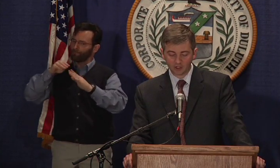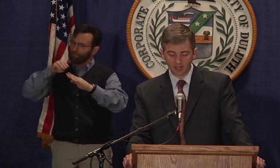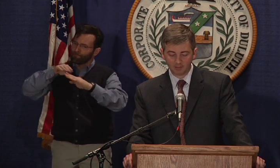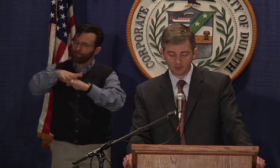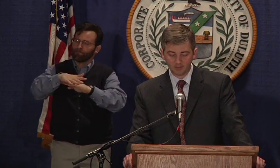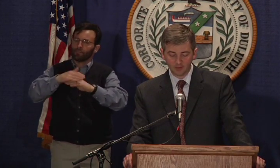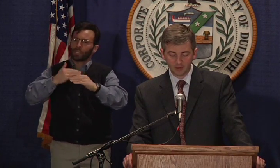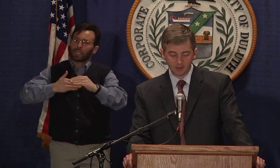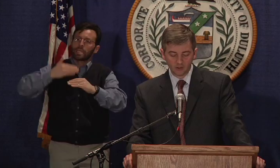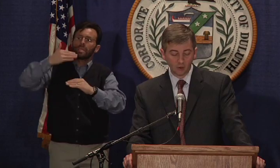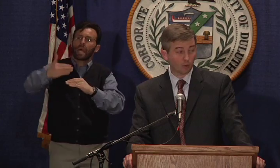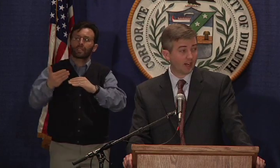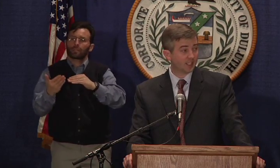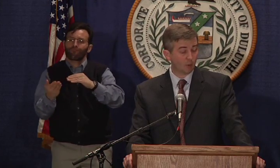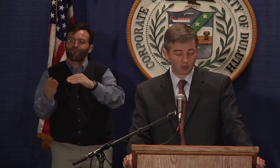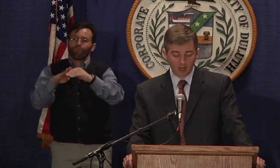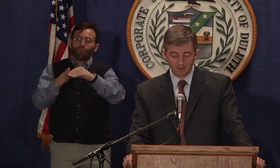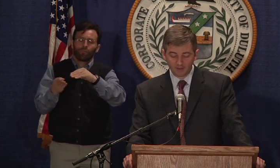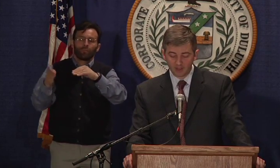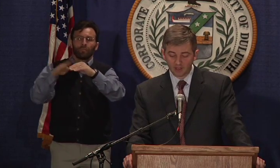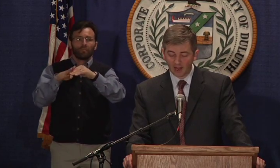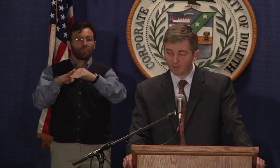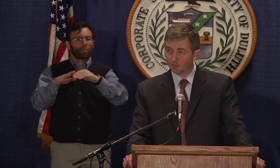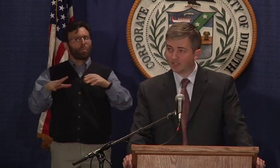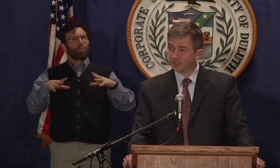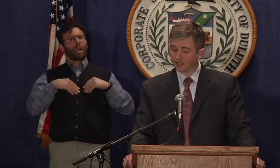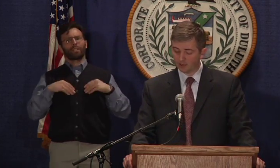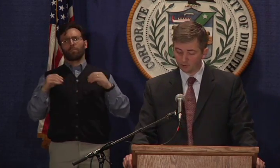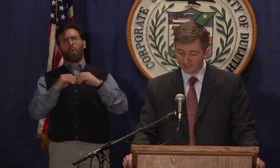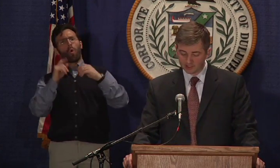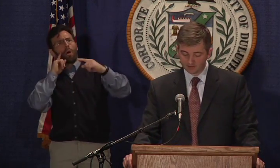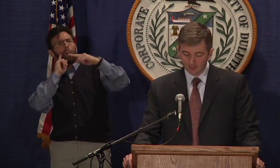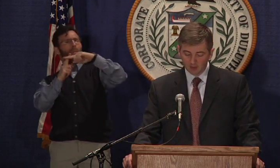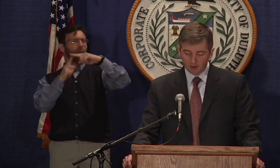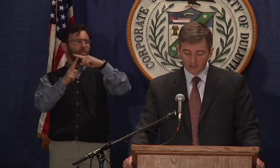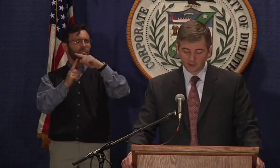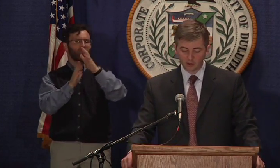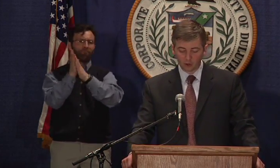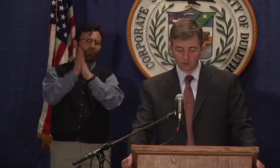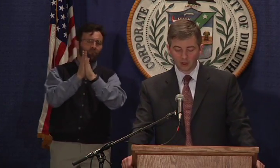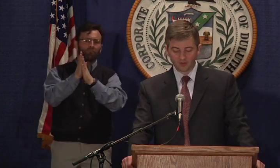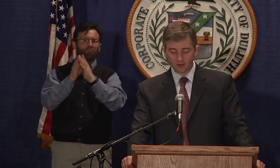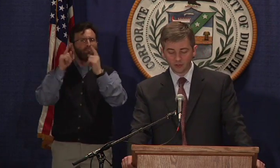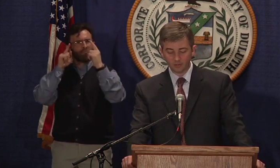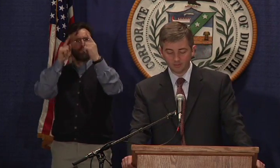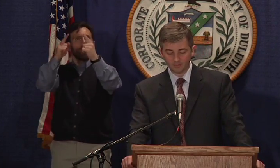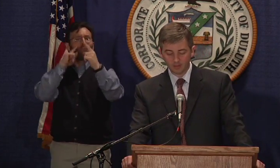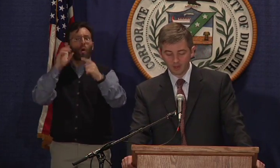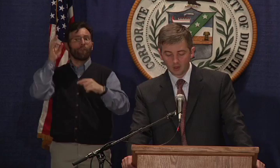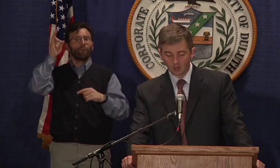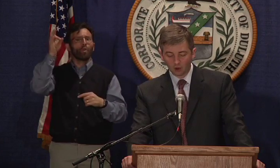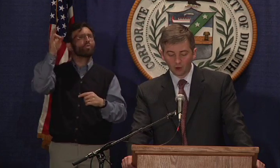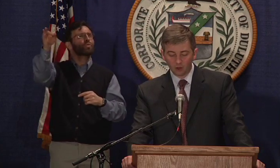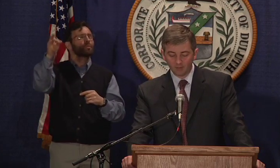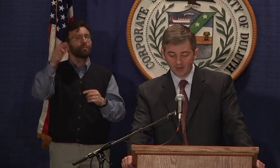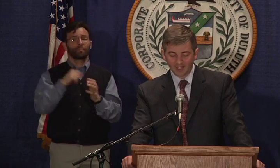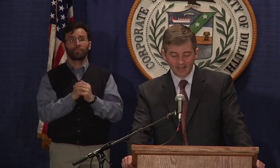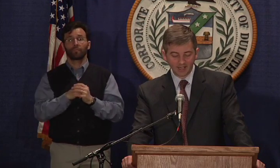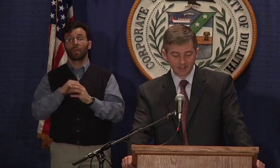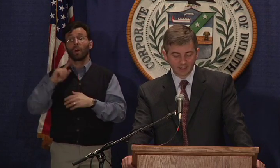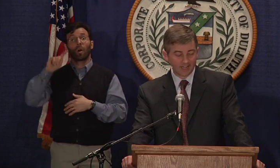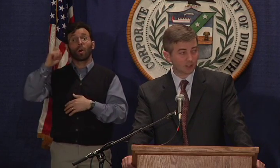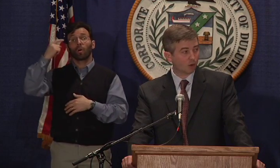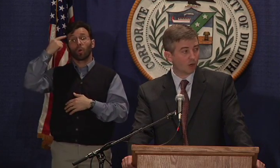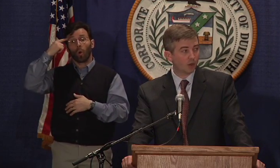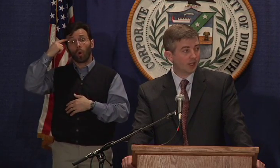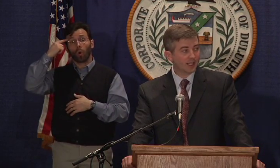that next chapter, to embrace a more confident, optimistic, and aggressive posture towards our future. A goal of